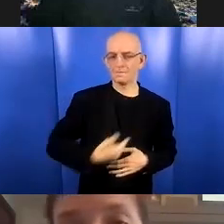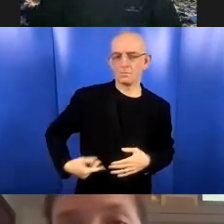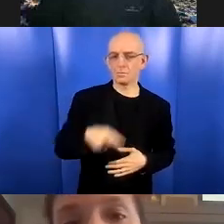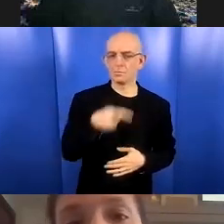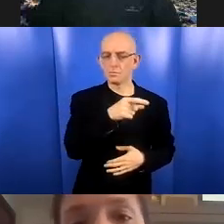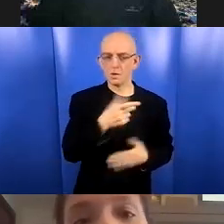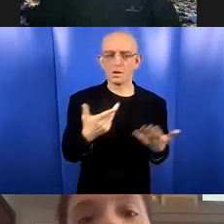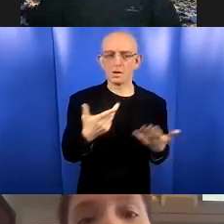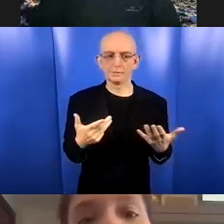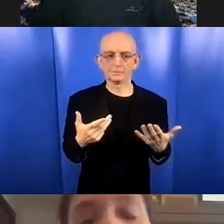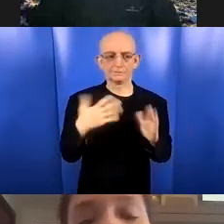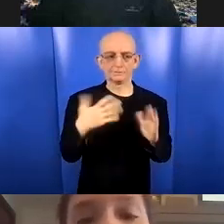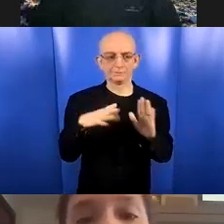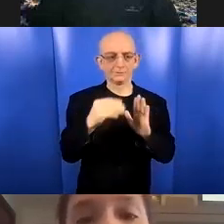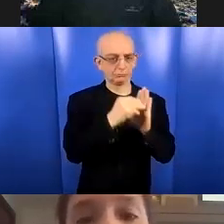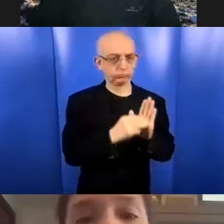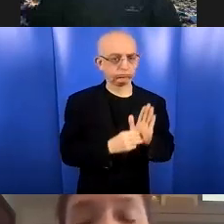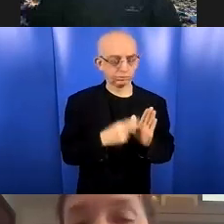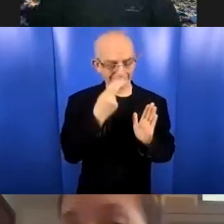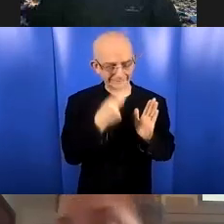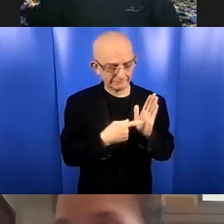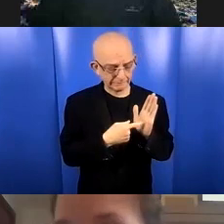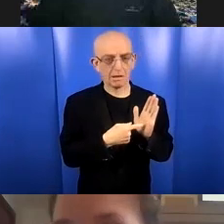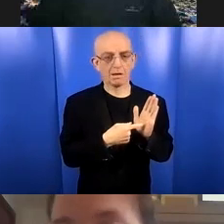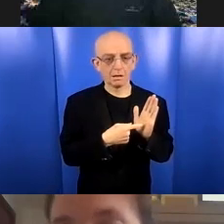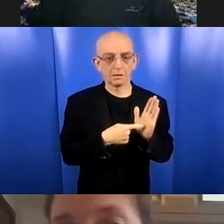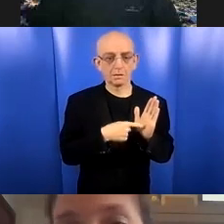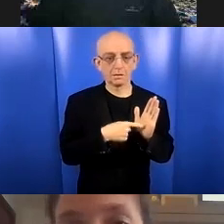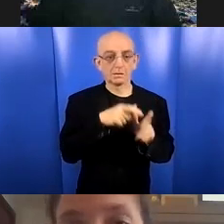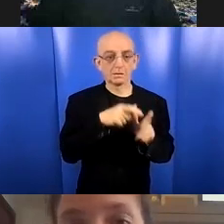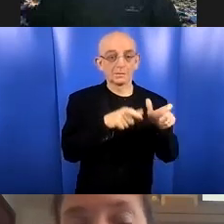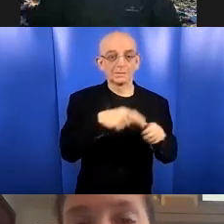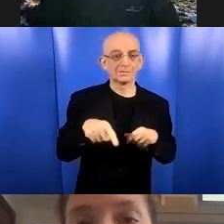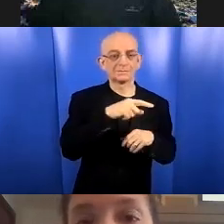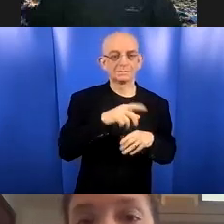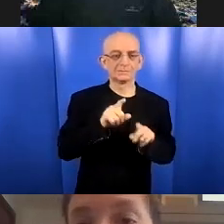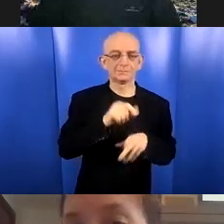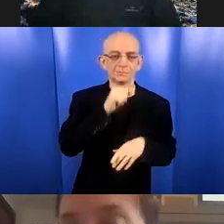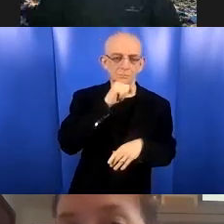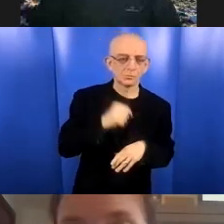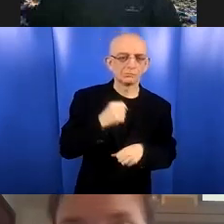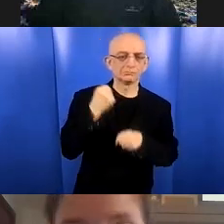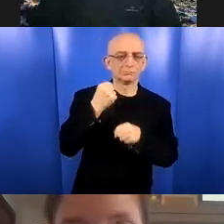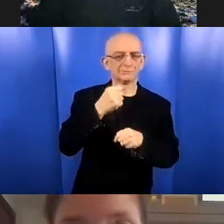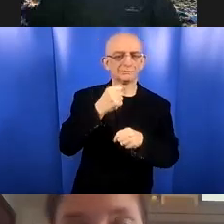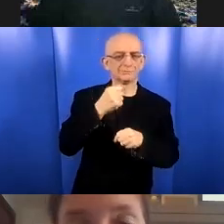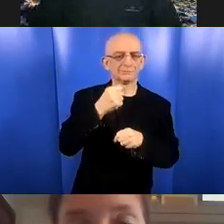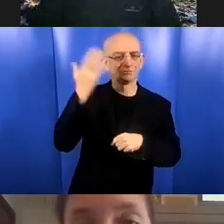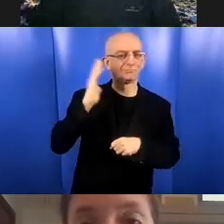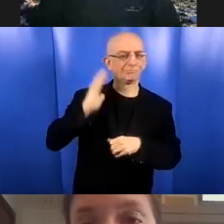and speaking up about the fact that they have experienced the Civil War and they believe that peace and